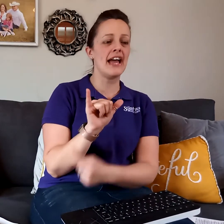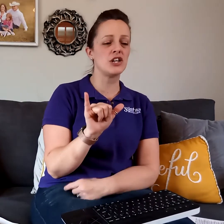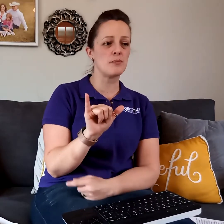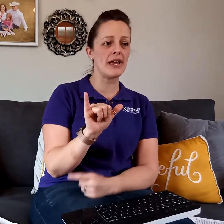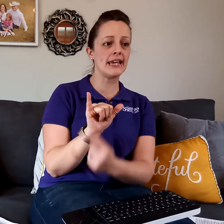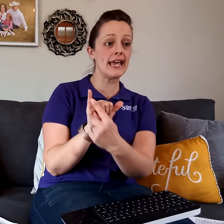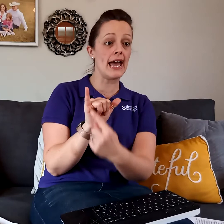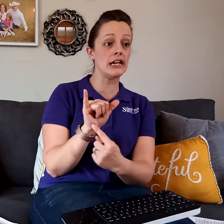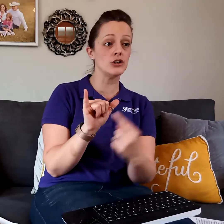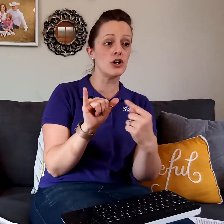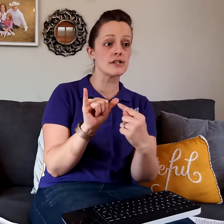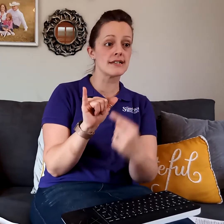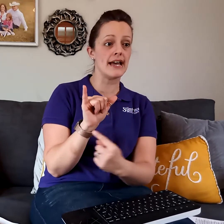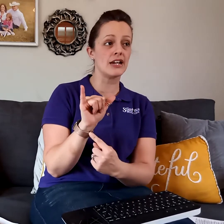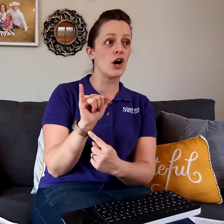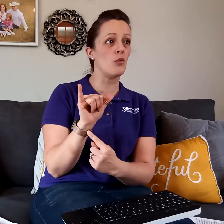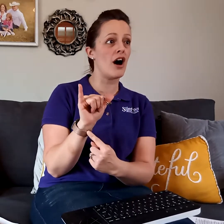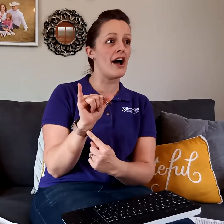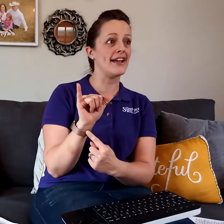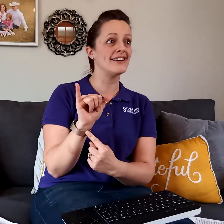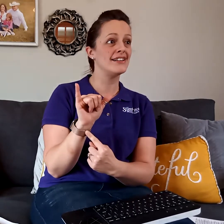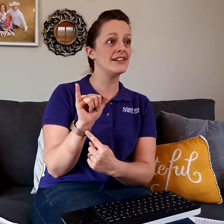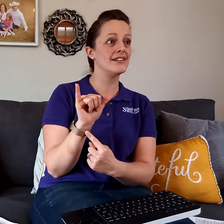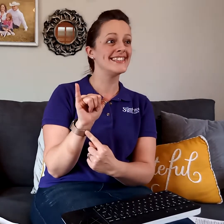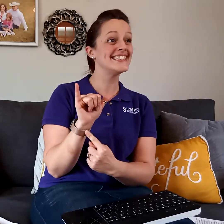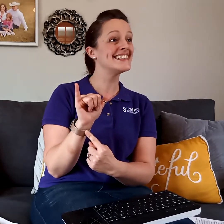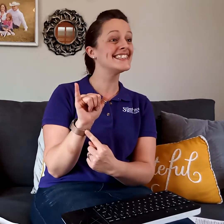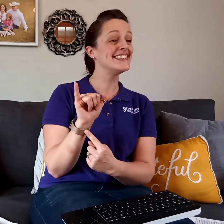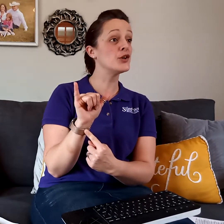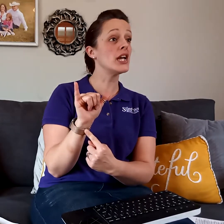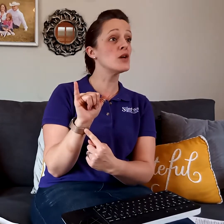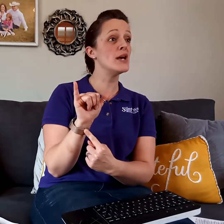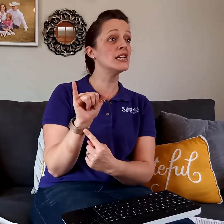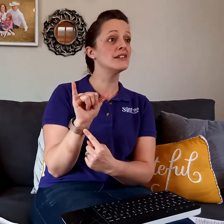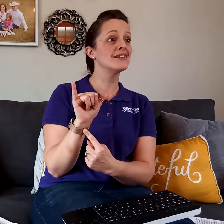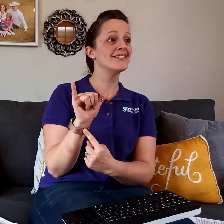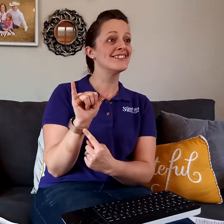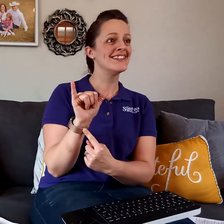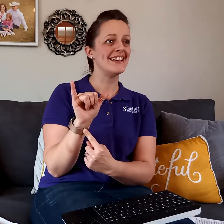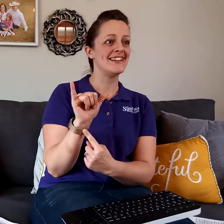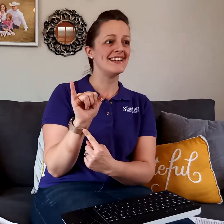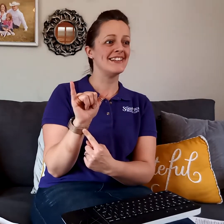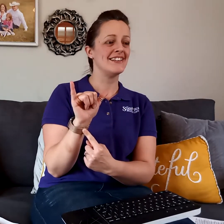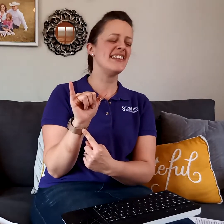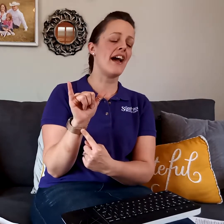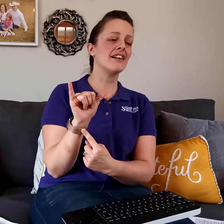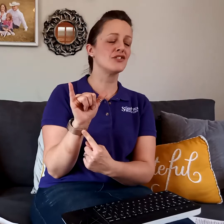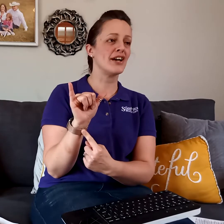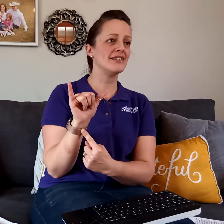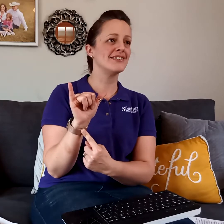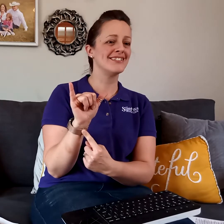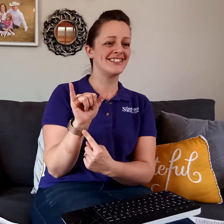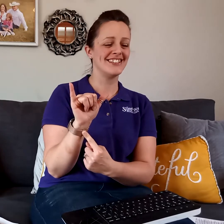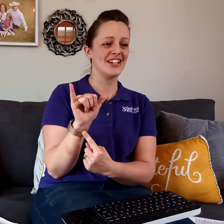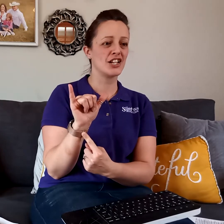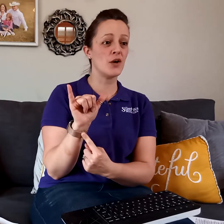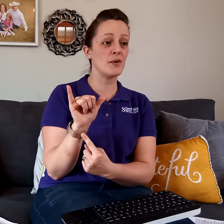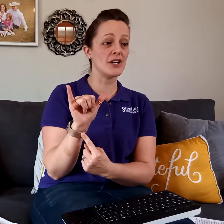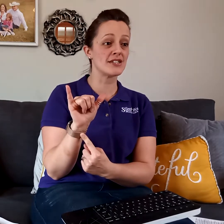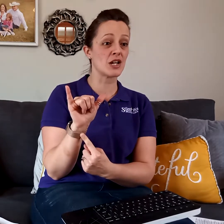your pinky, and it looks like a Y. You can come in. Yeah, it's fine. Chloe wants to come in